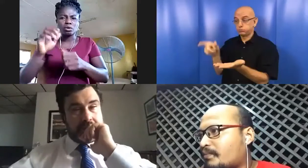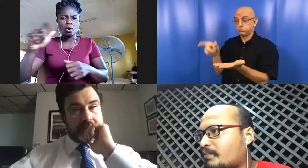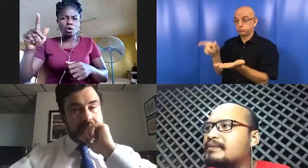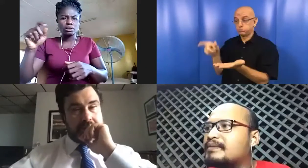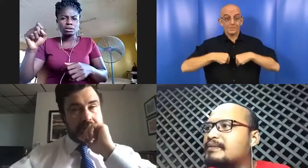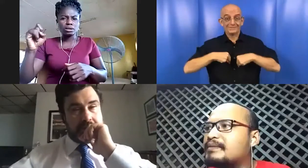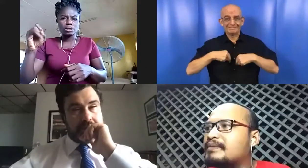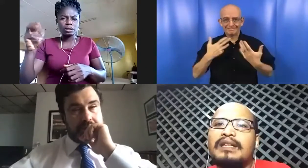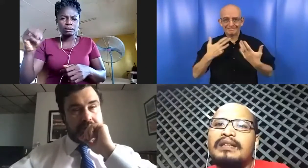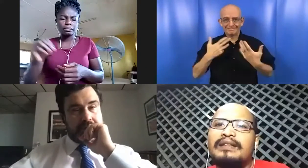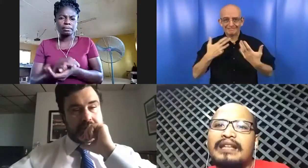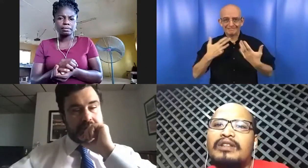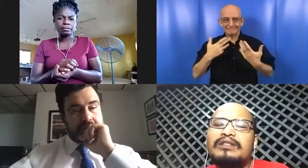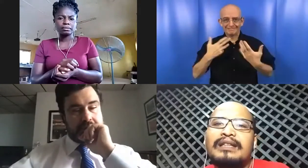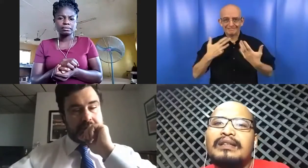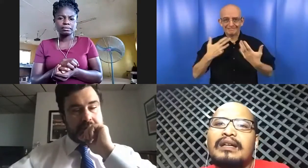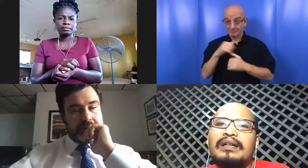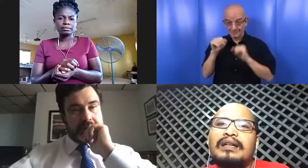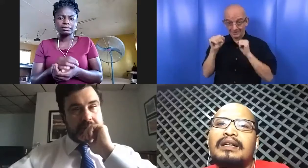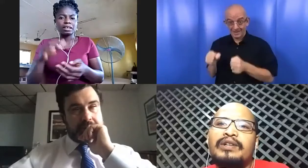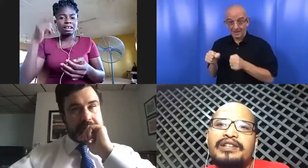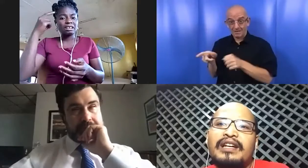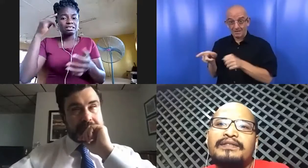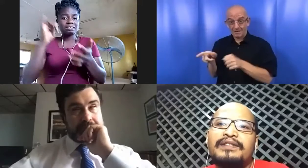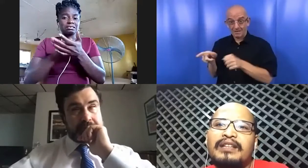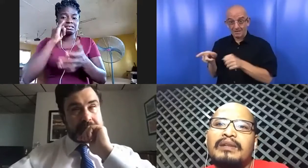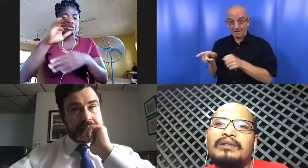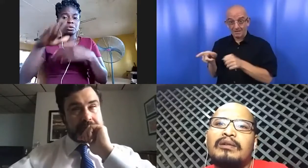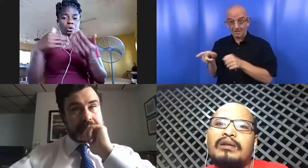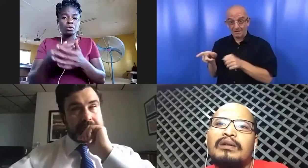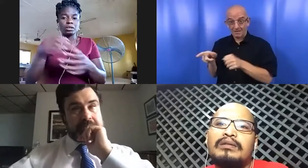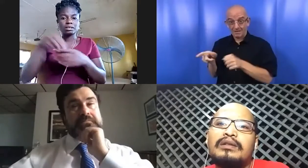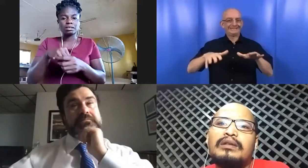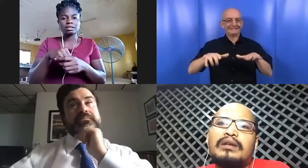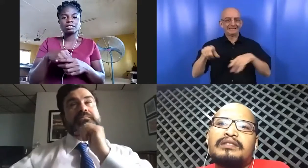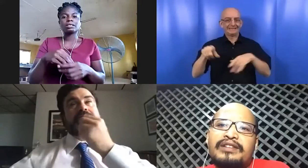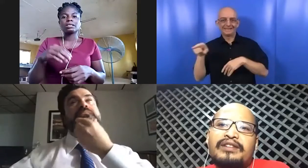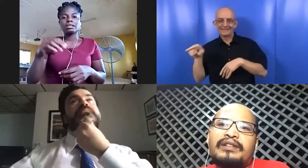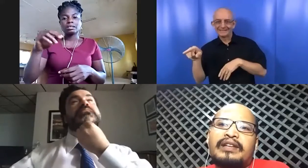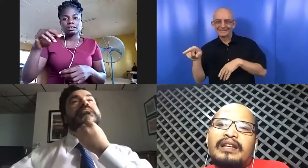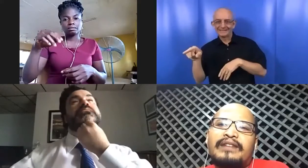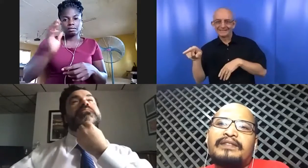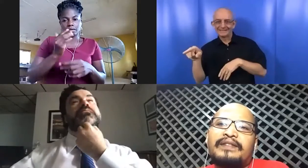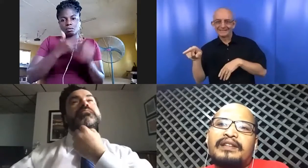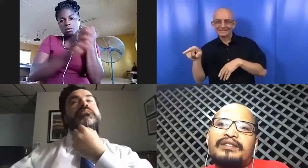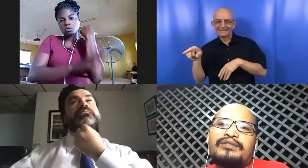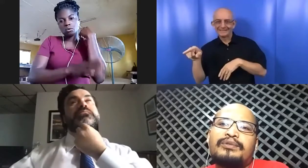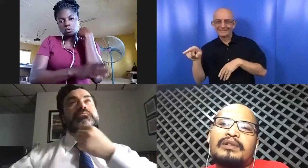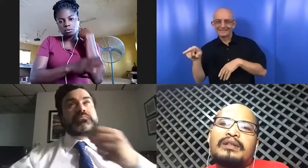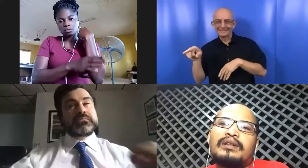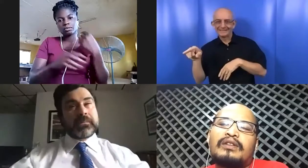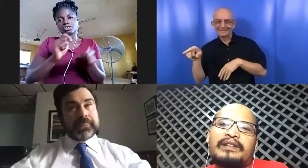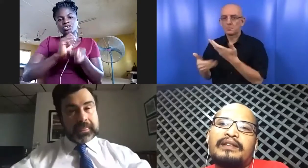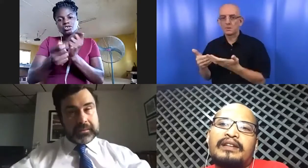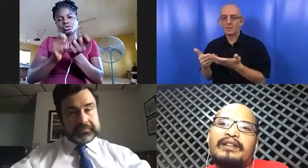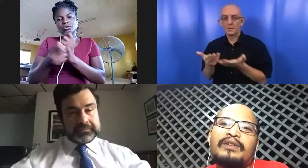I think that's all what Indonesia have to say about changes in daily life activities due to